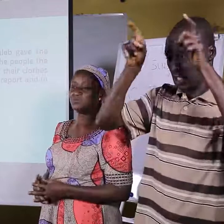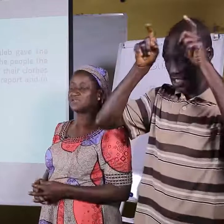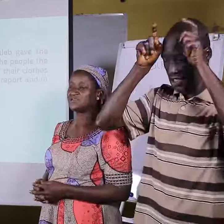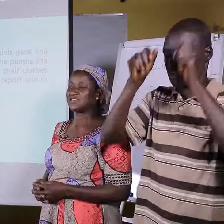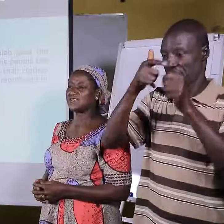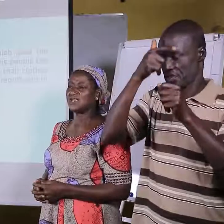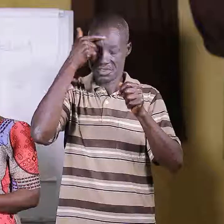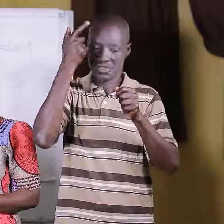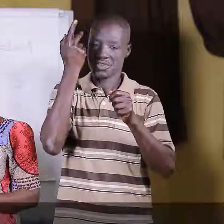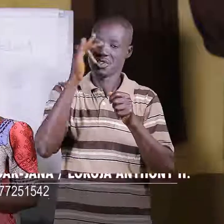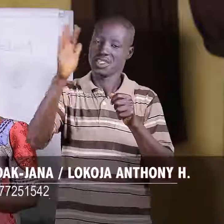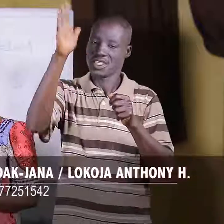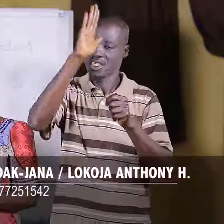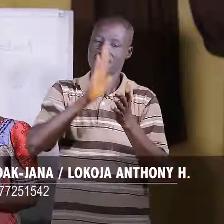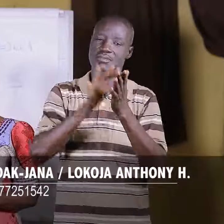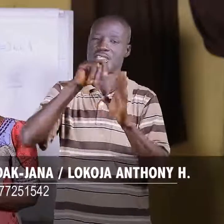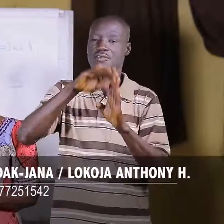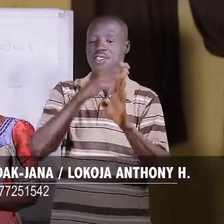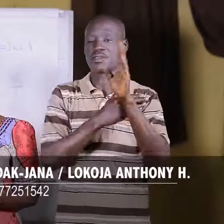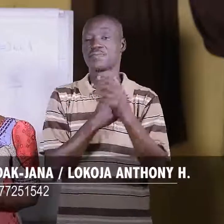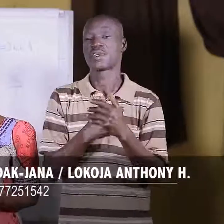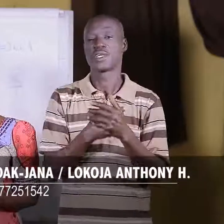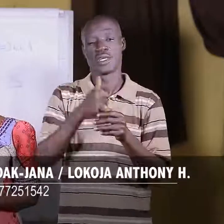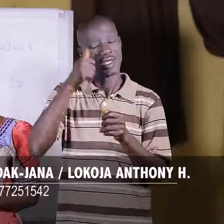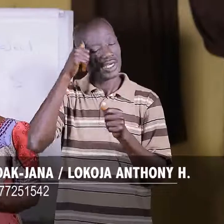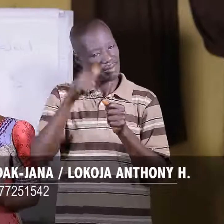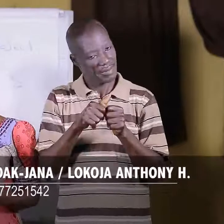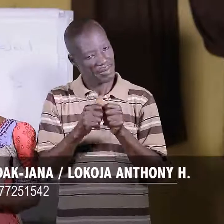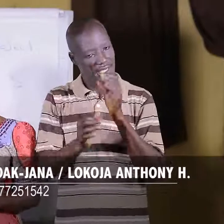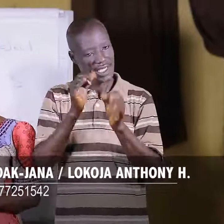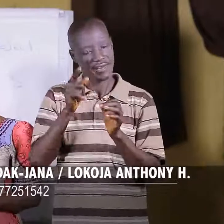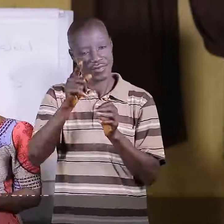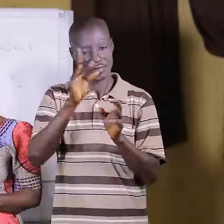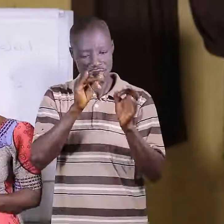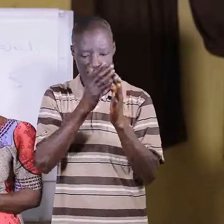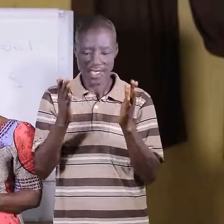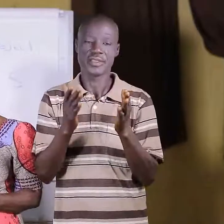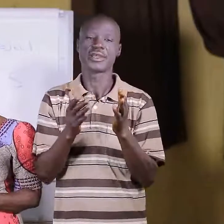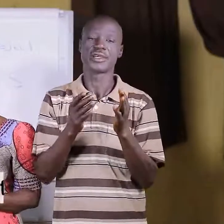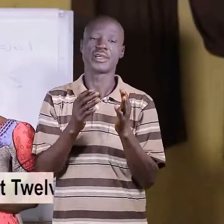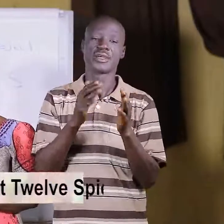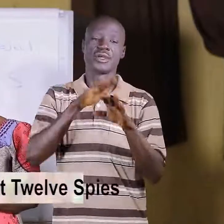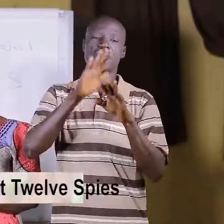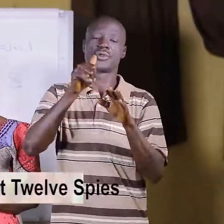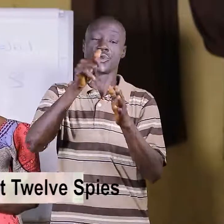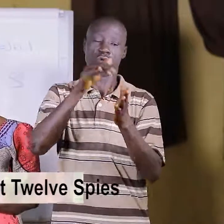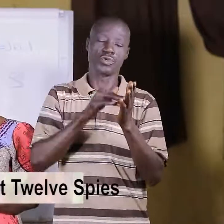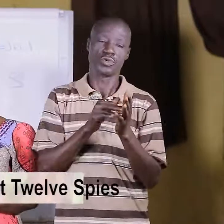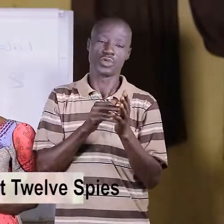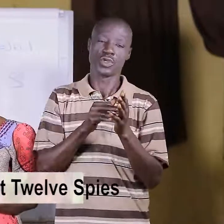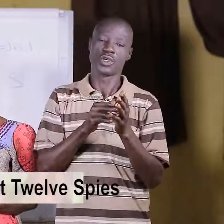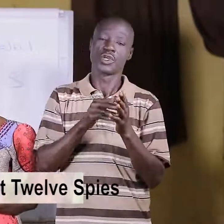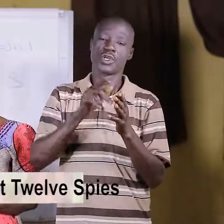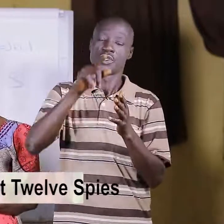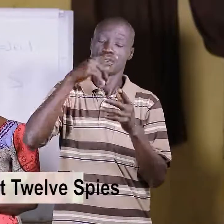their own, my students. So I tend to see that if you are doing anything on your own, feeling that you have arrived, if care is not taken,